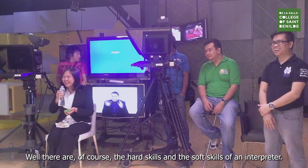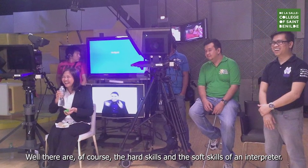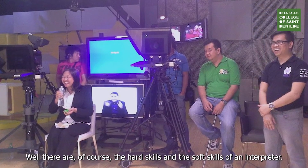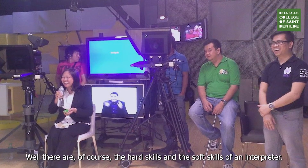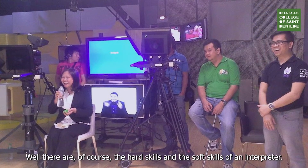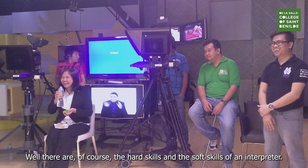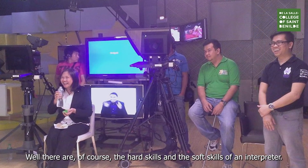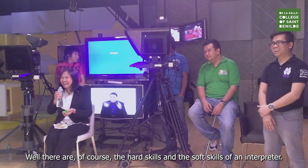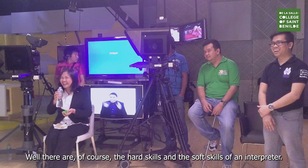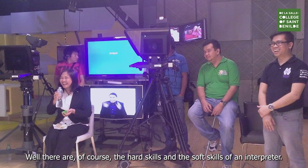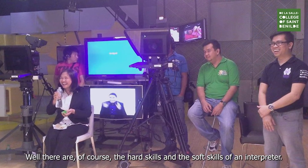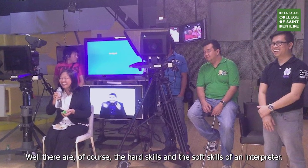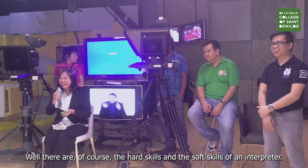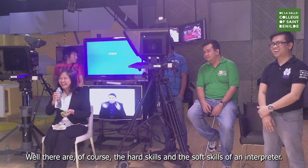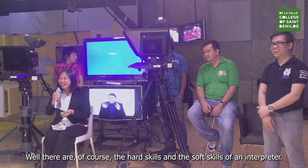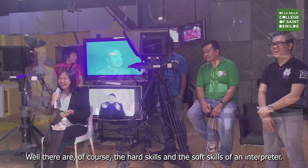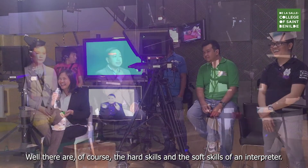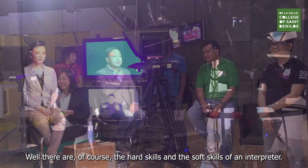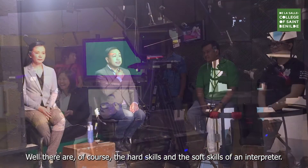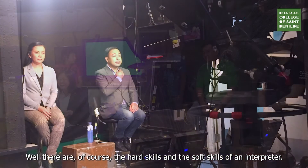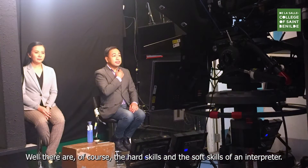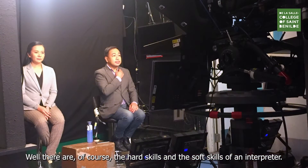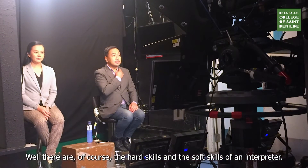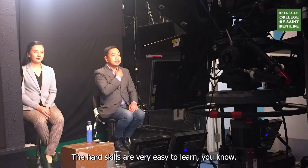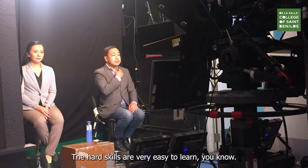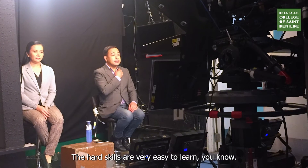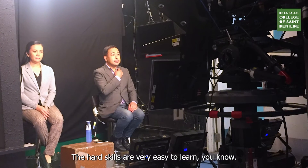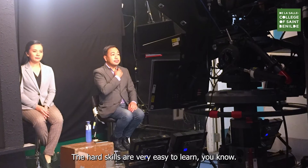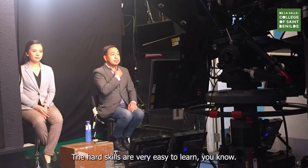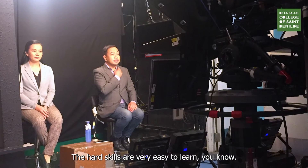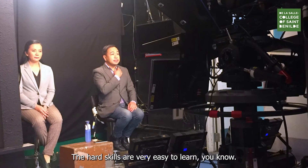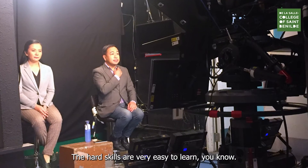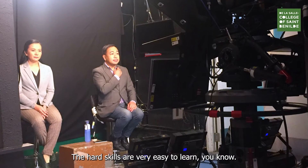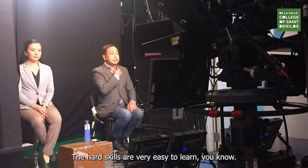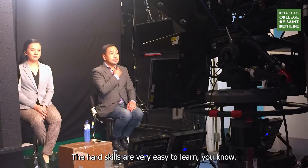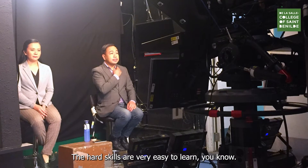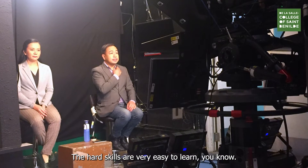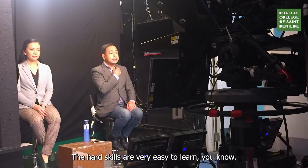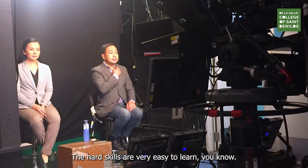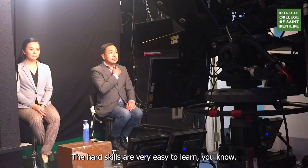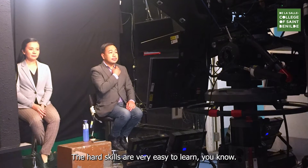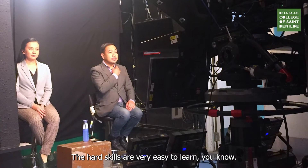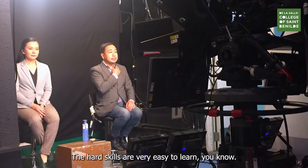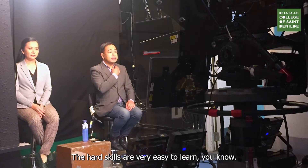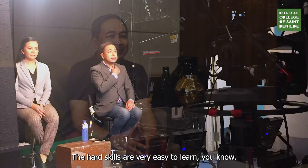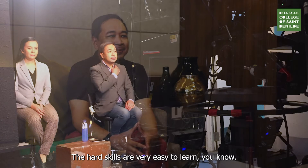there are, of course, the hard skills and the soft skills of an interpreter. The hard skills, it's very easy to